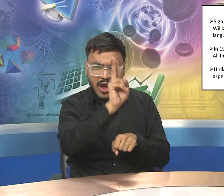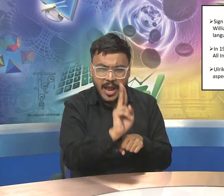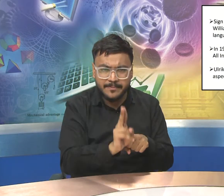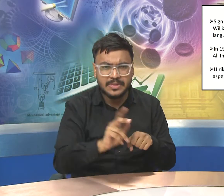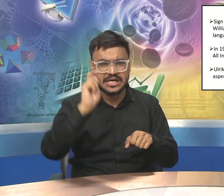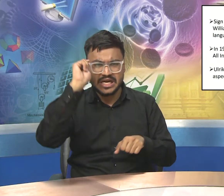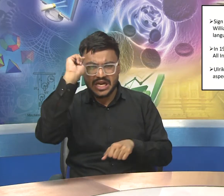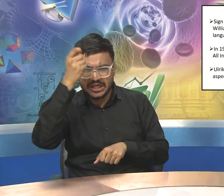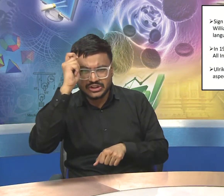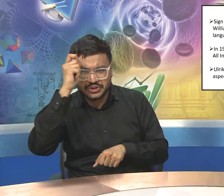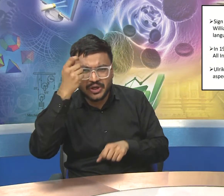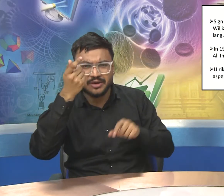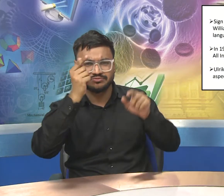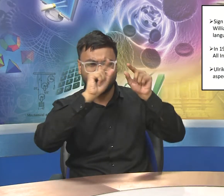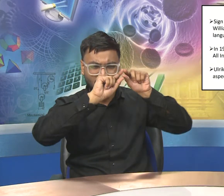English.